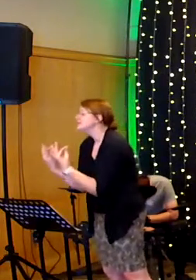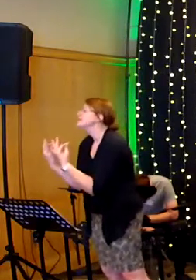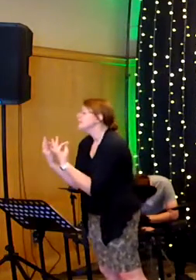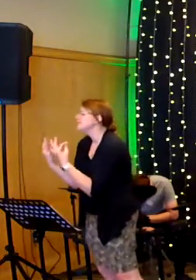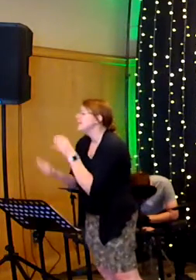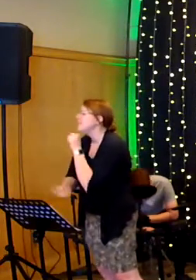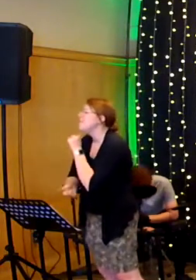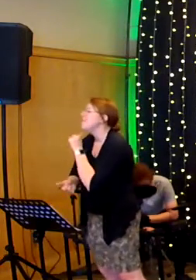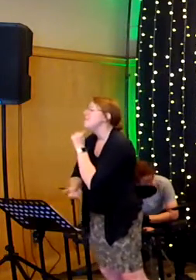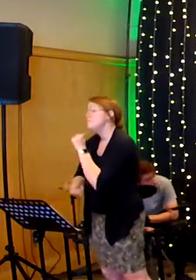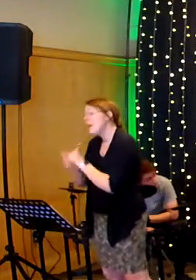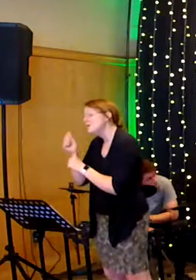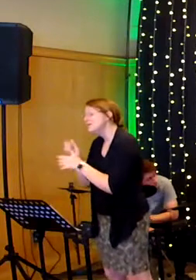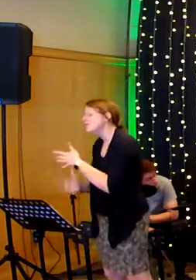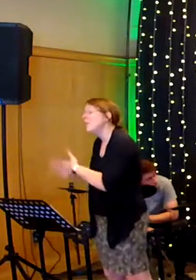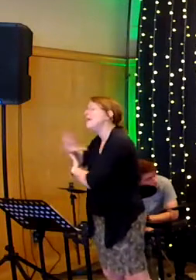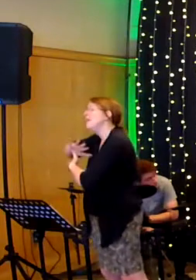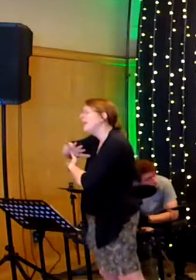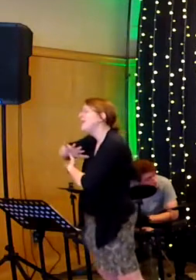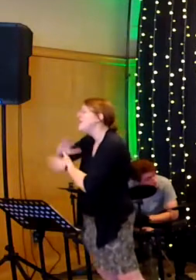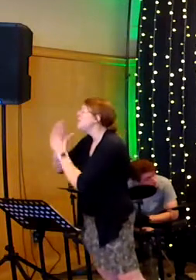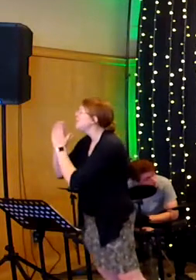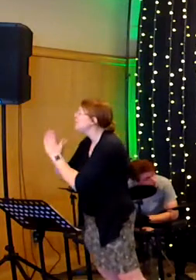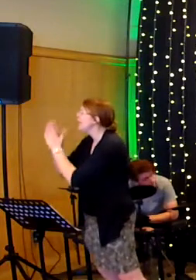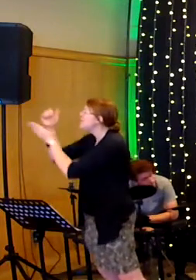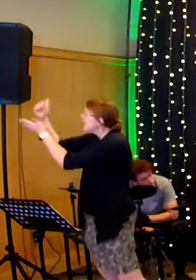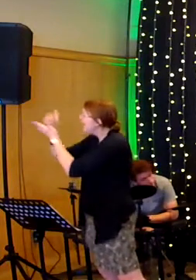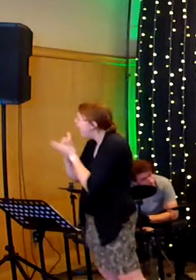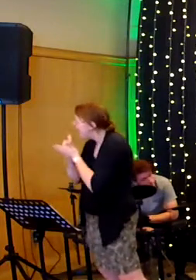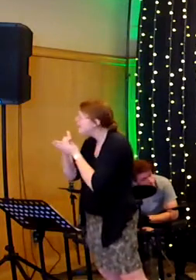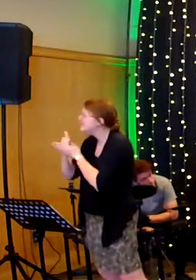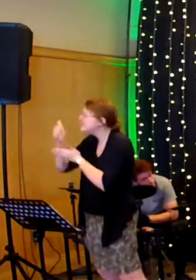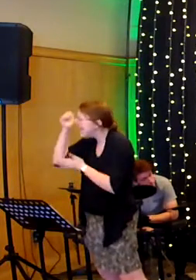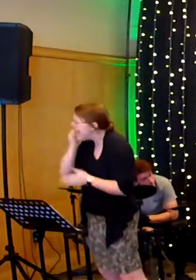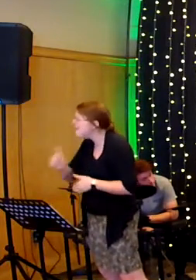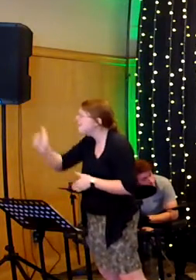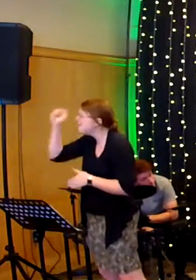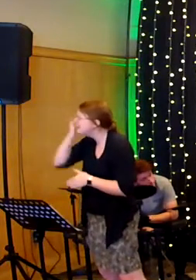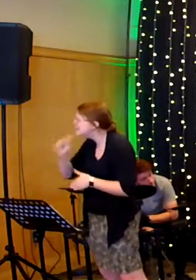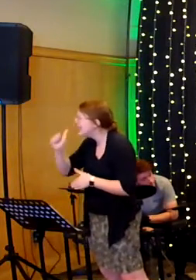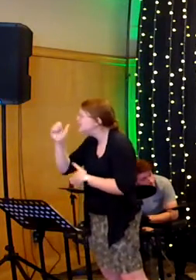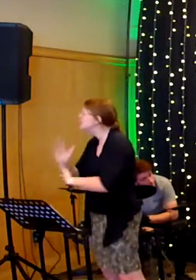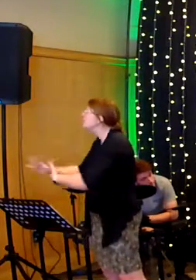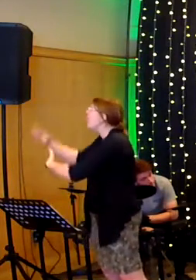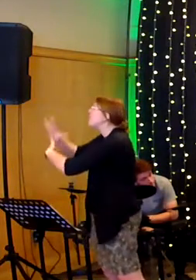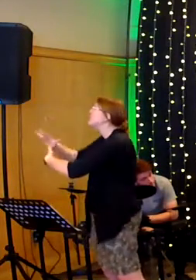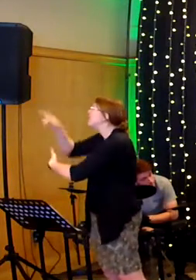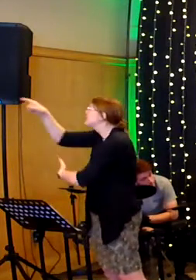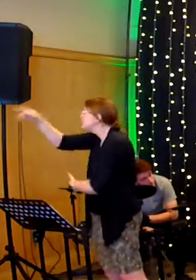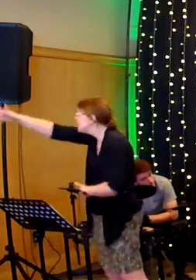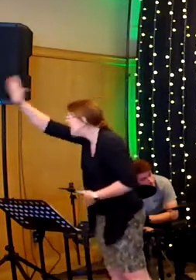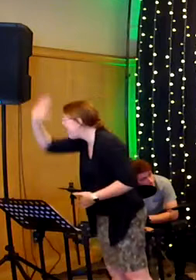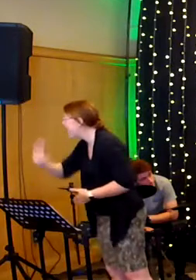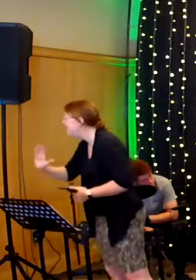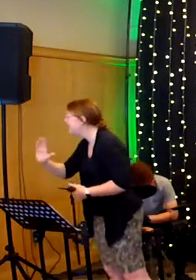But most of all, God, we pray that you would help us each and every day to seek you more and